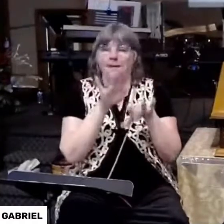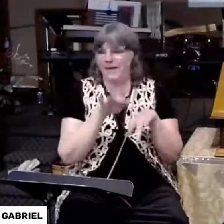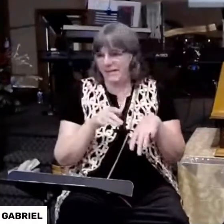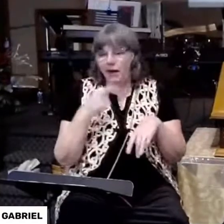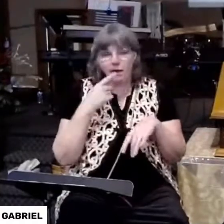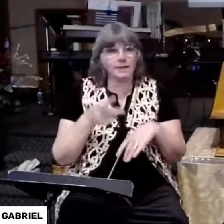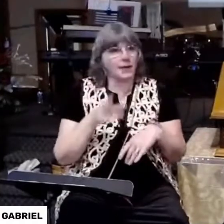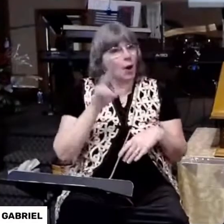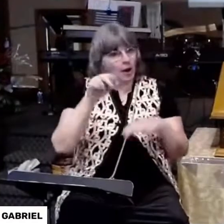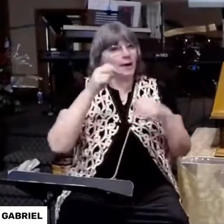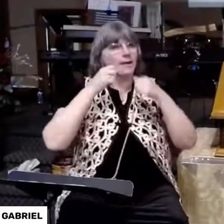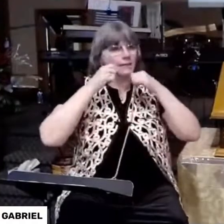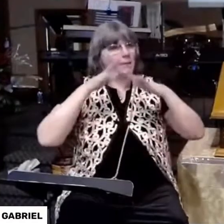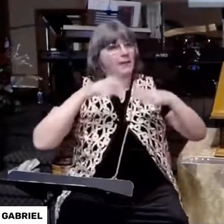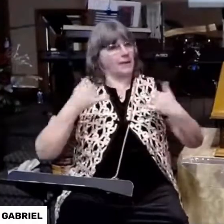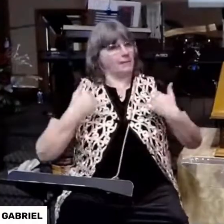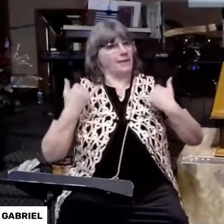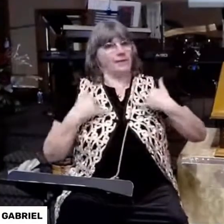You know, so